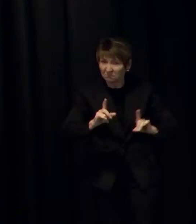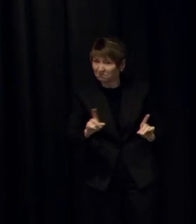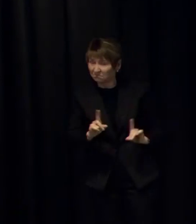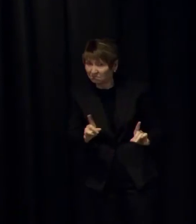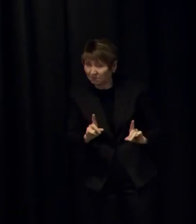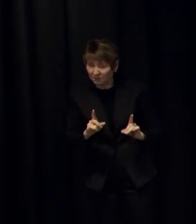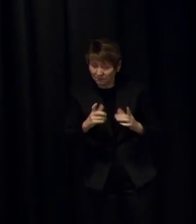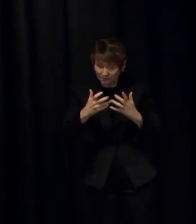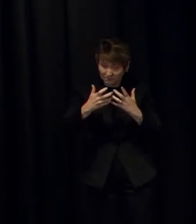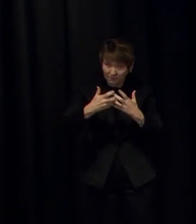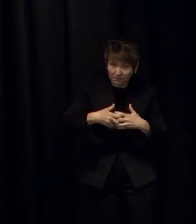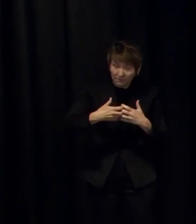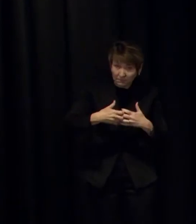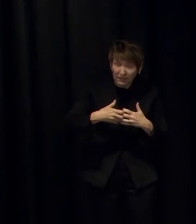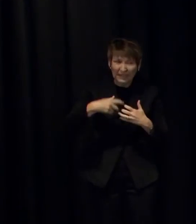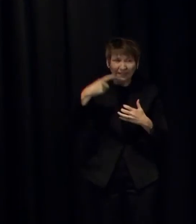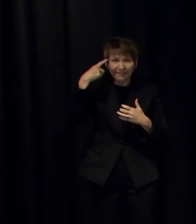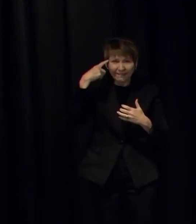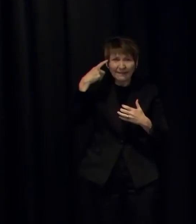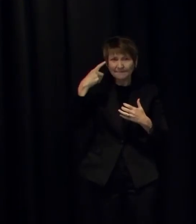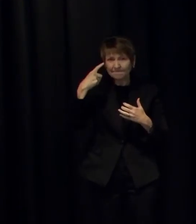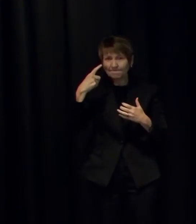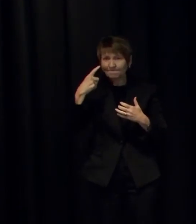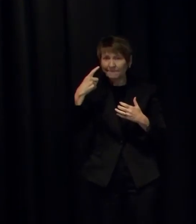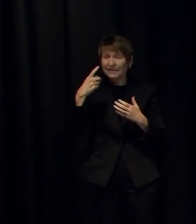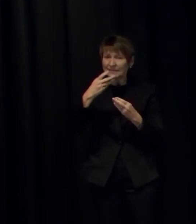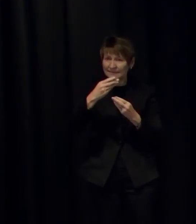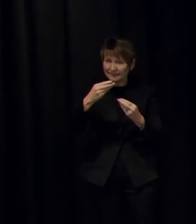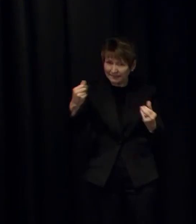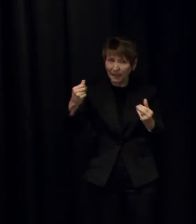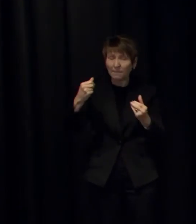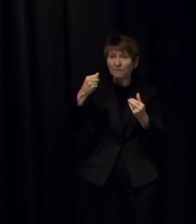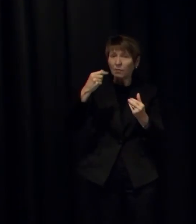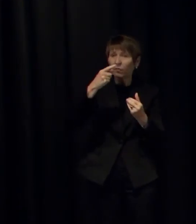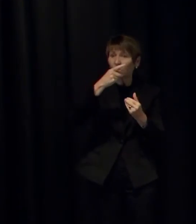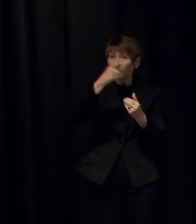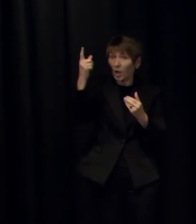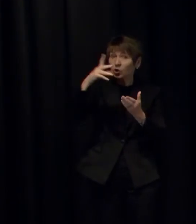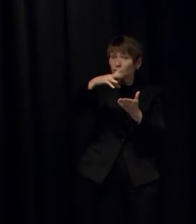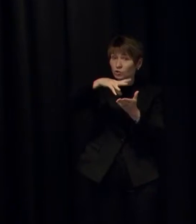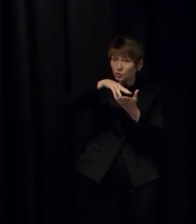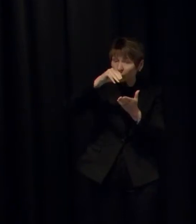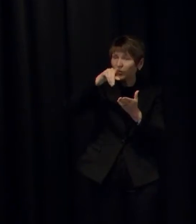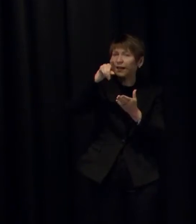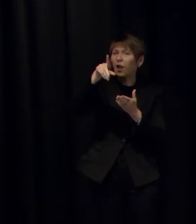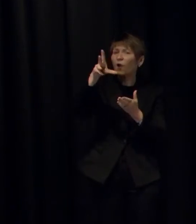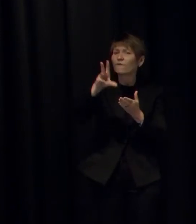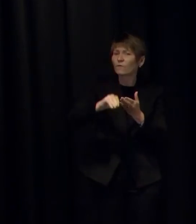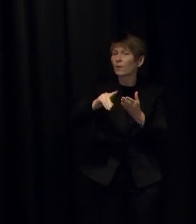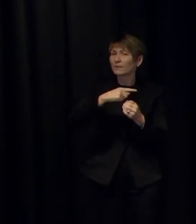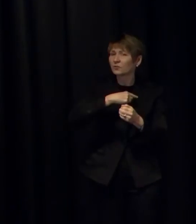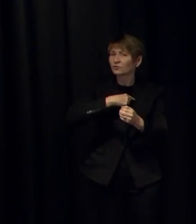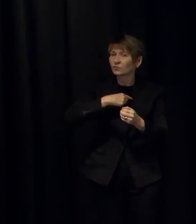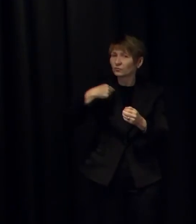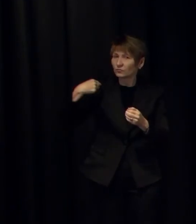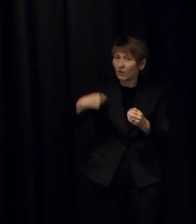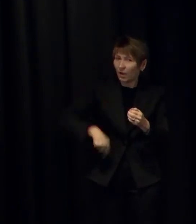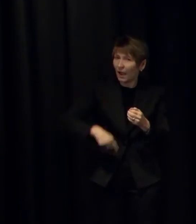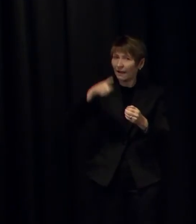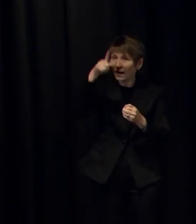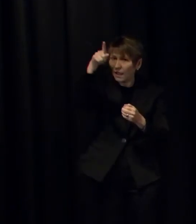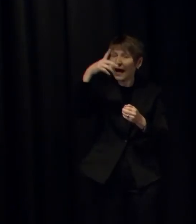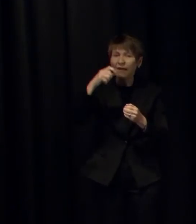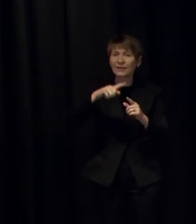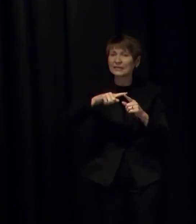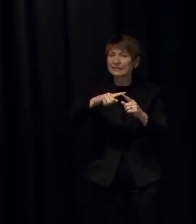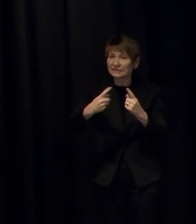of students who will have received a Sinovax, the fact that that's now been recognised and is on the list is